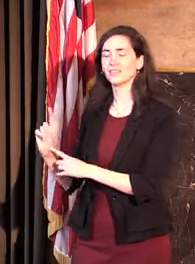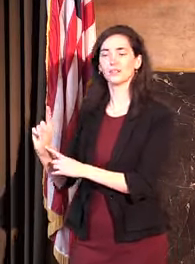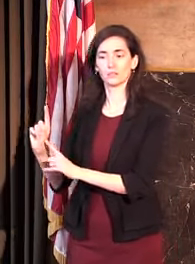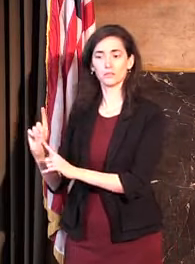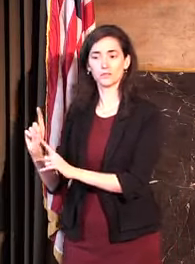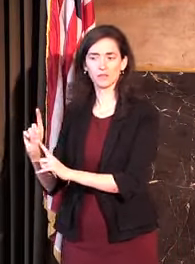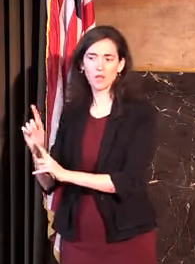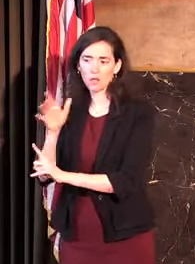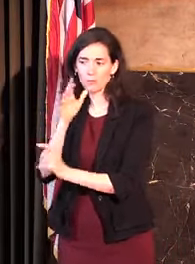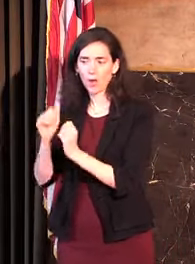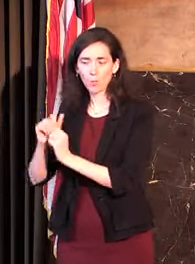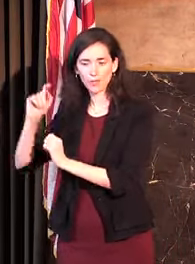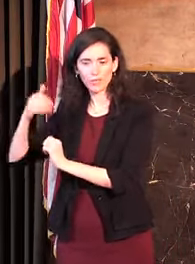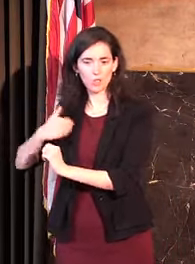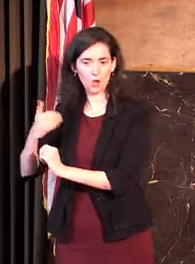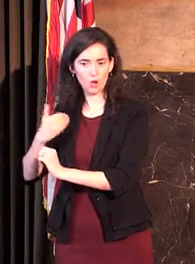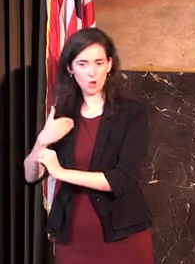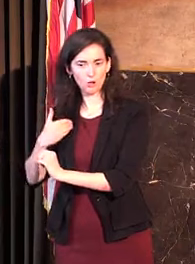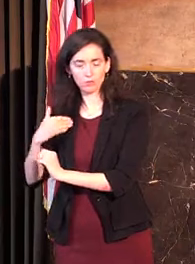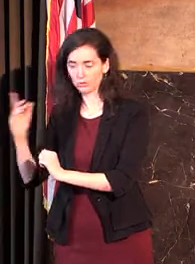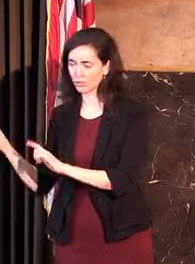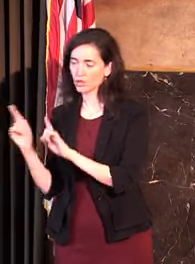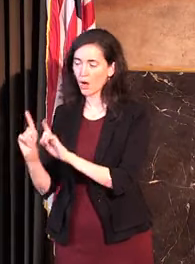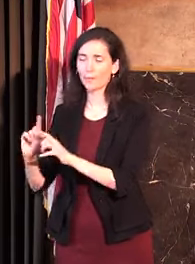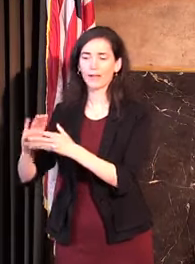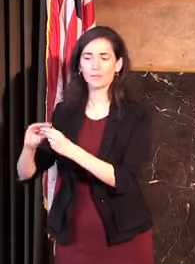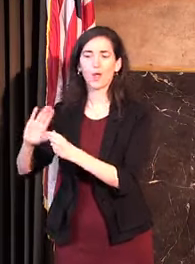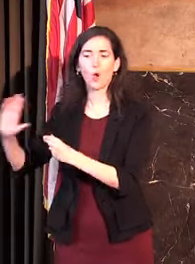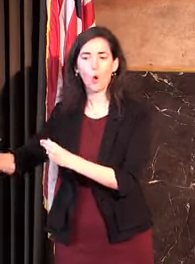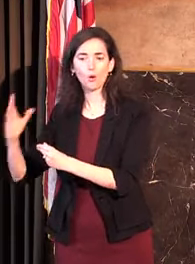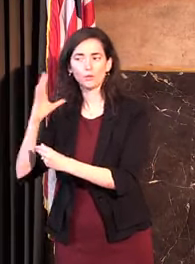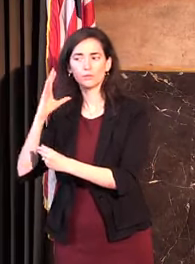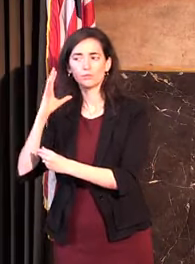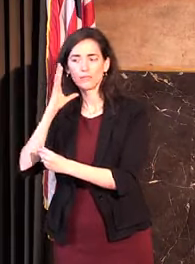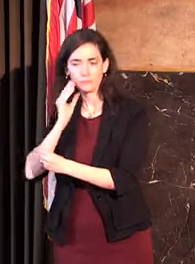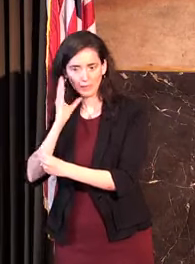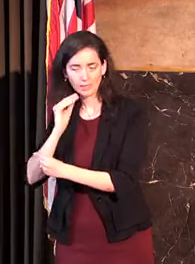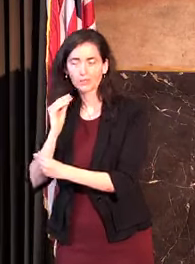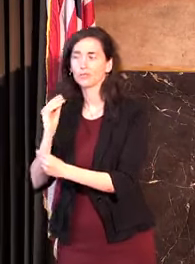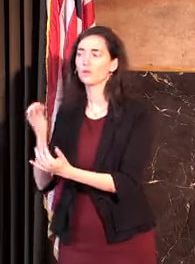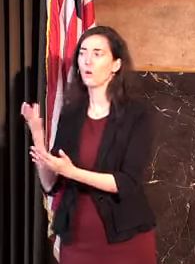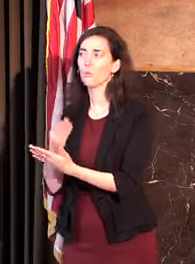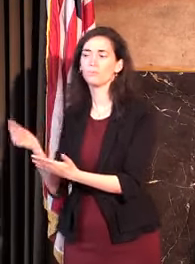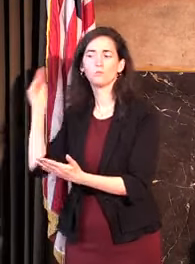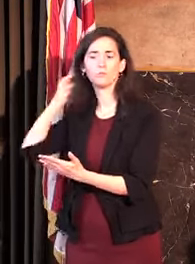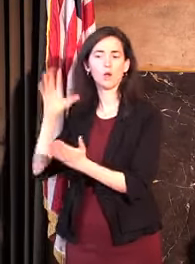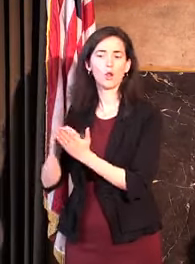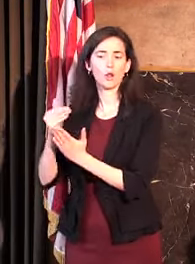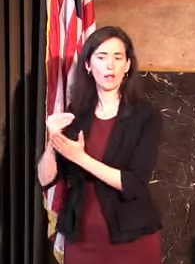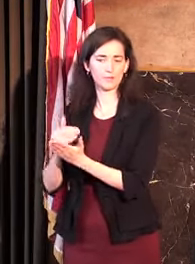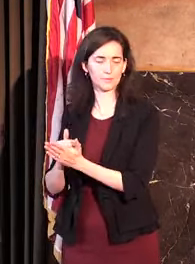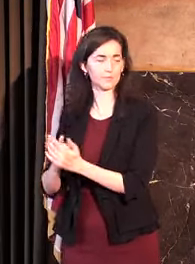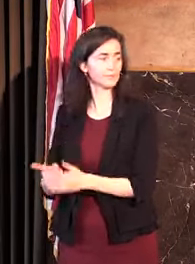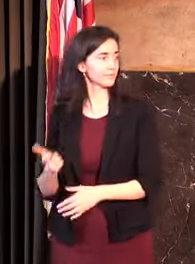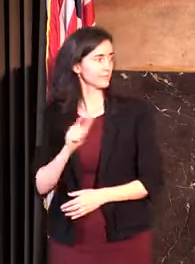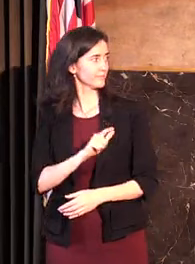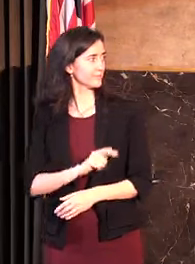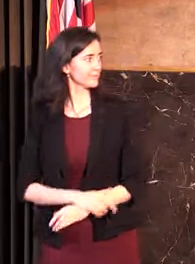and perhaps what lessons we can carry forward to us in response to that very good question that was asked. Dr. Mitchell.